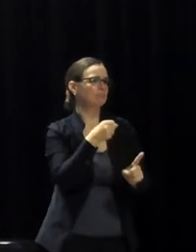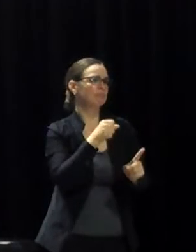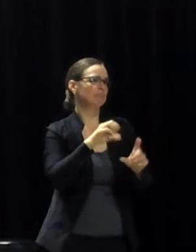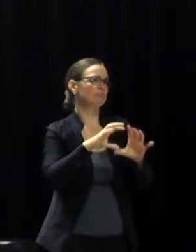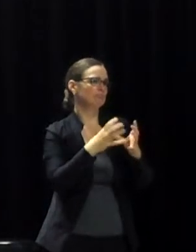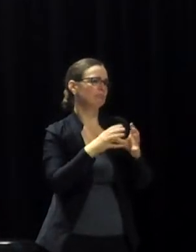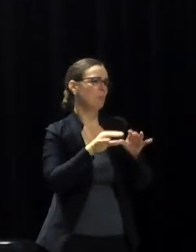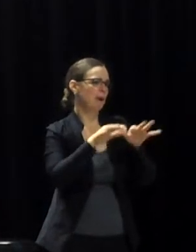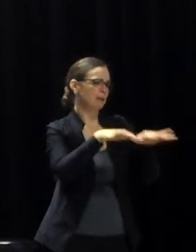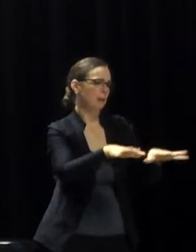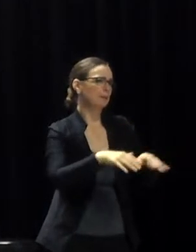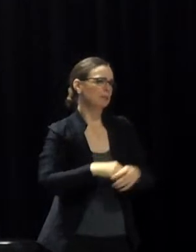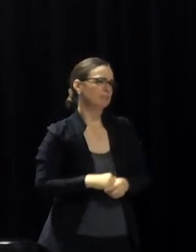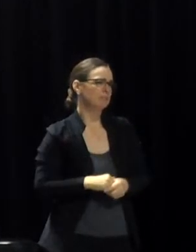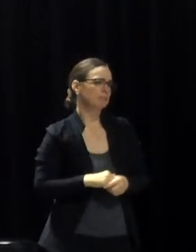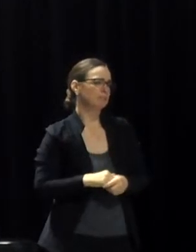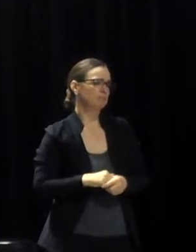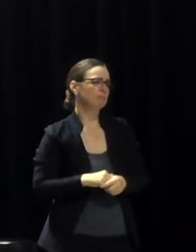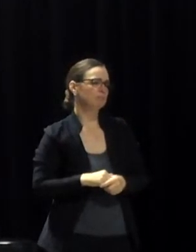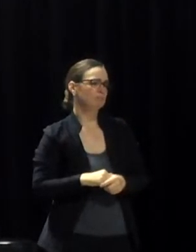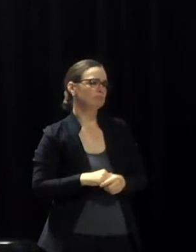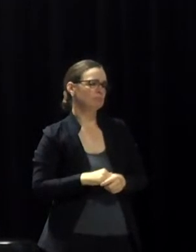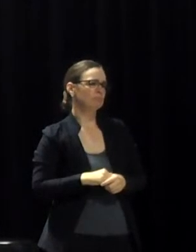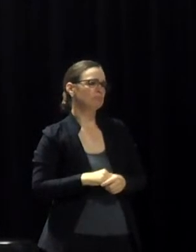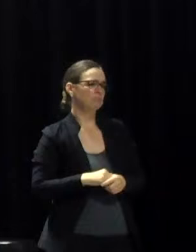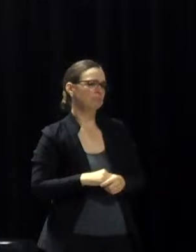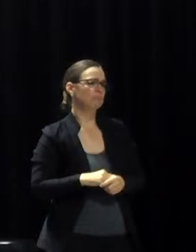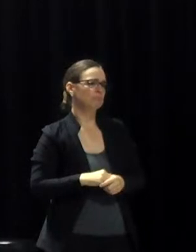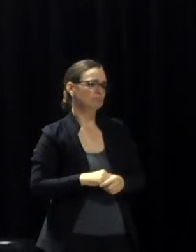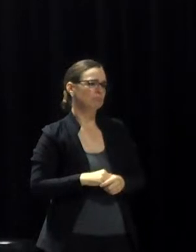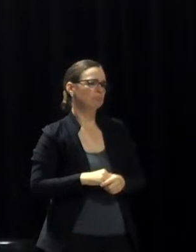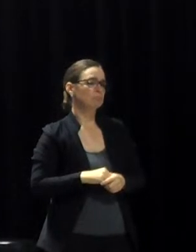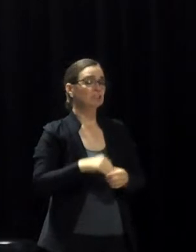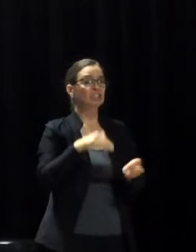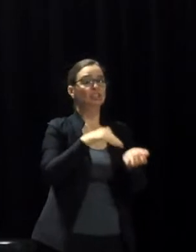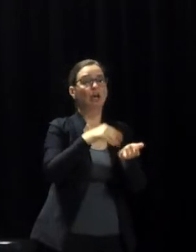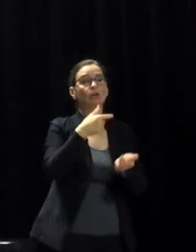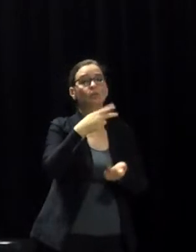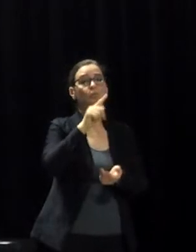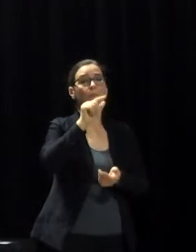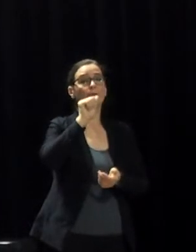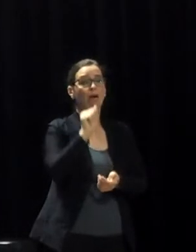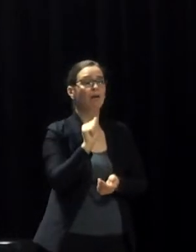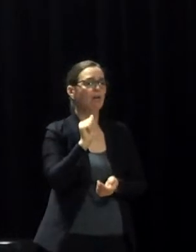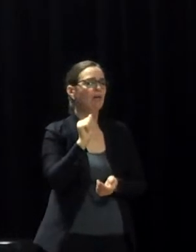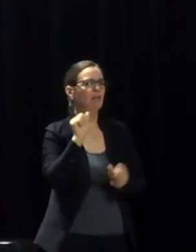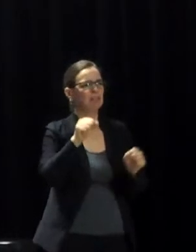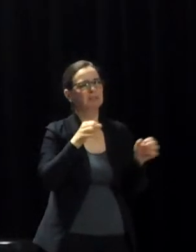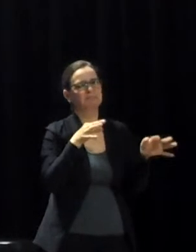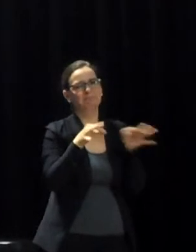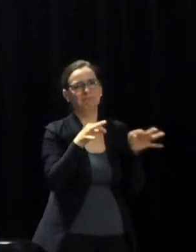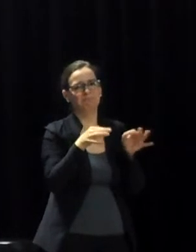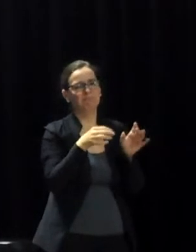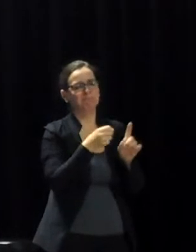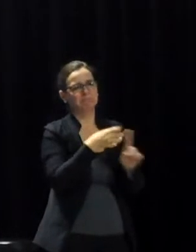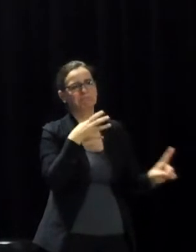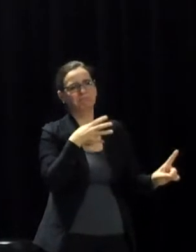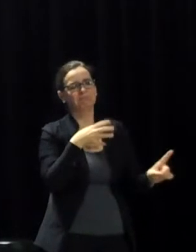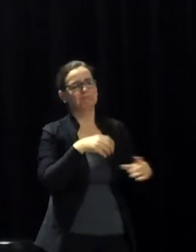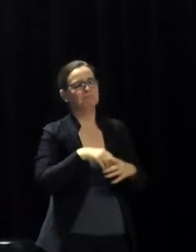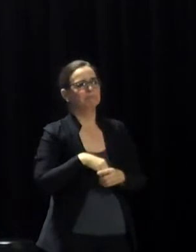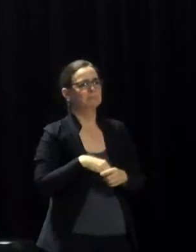into different networks. But also, for us, this creates an amazing amount of work